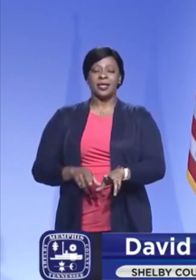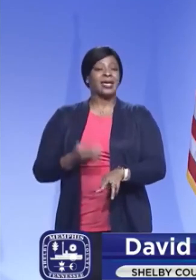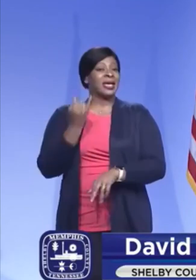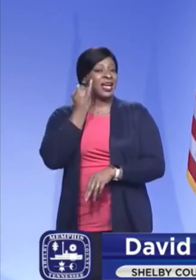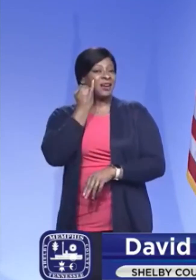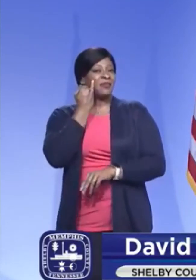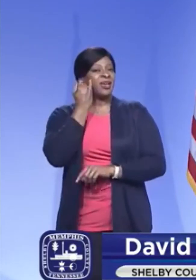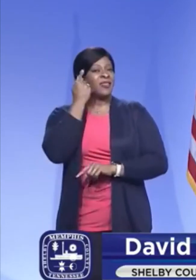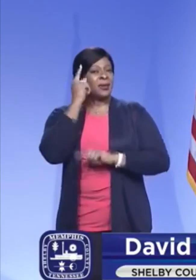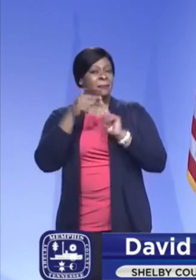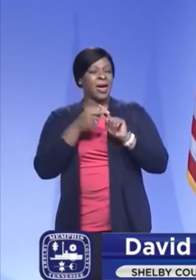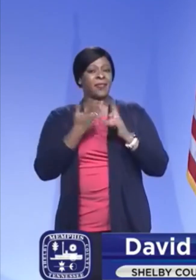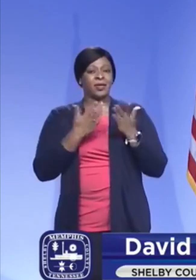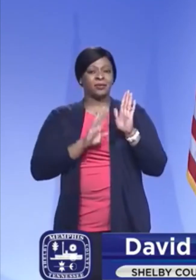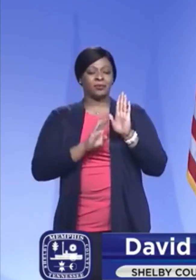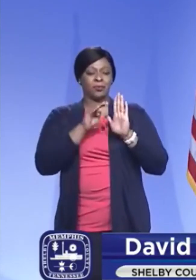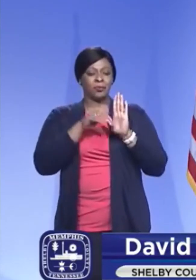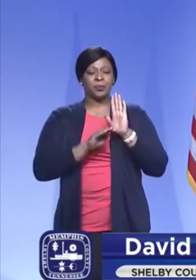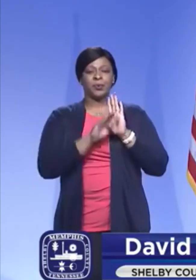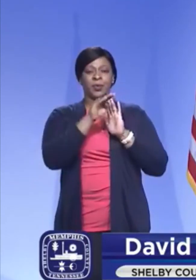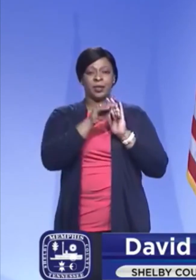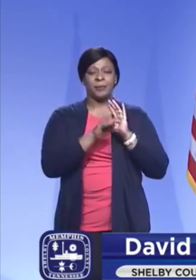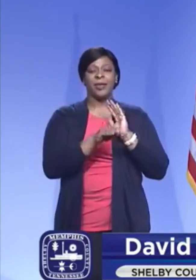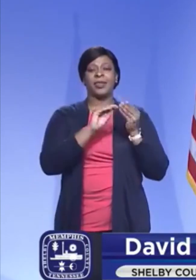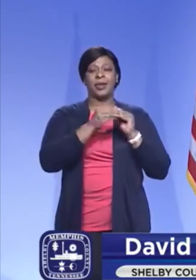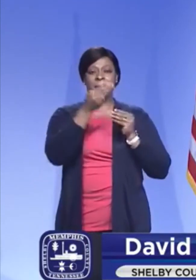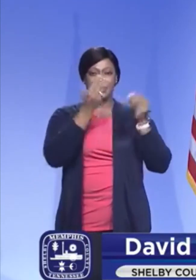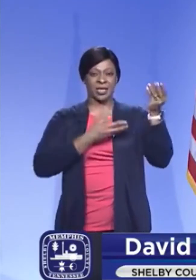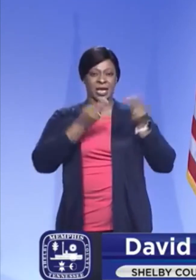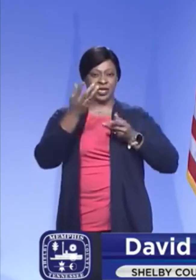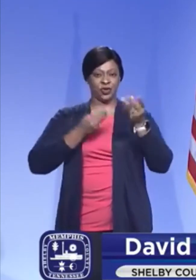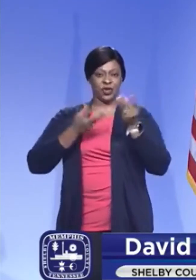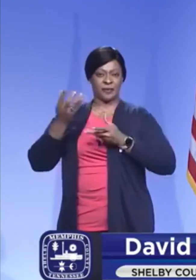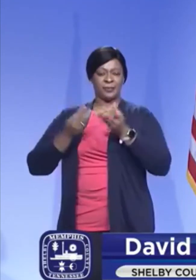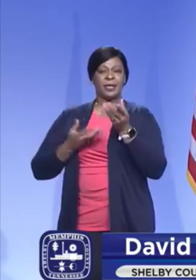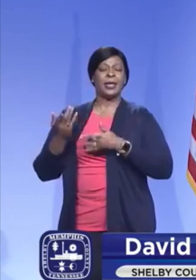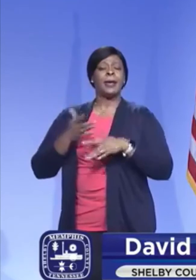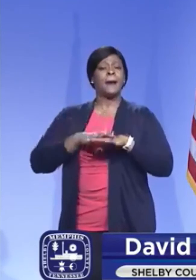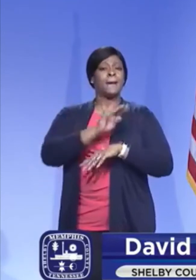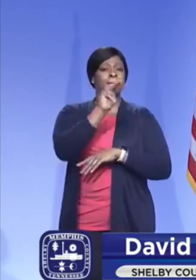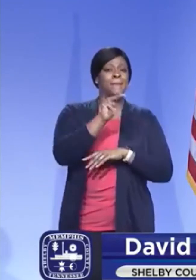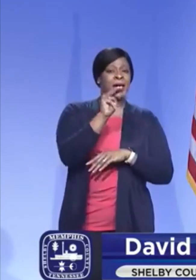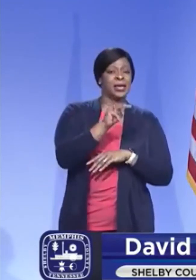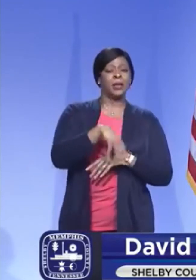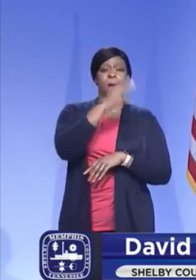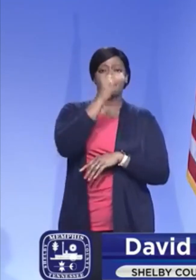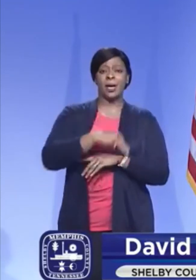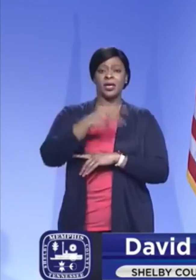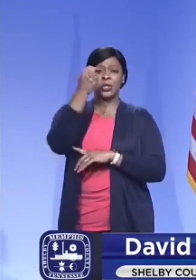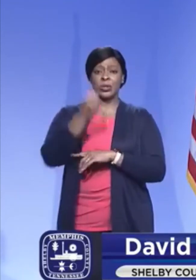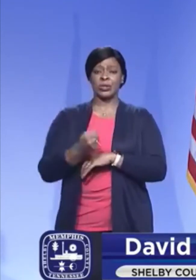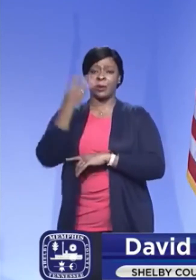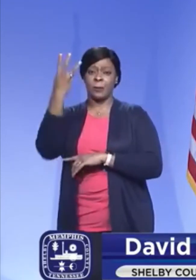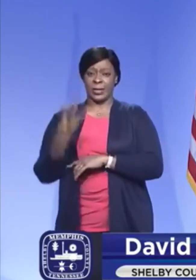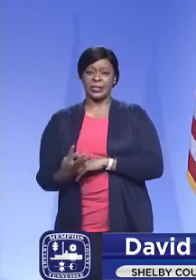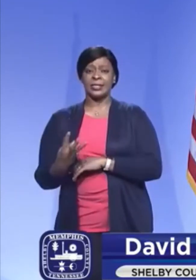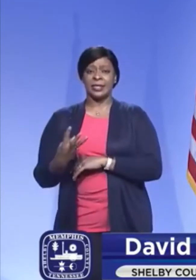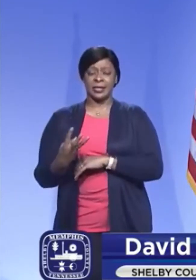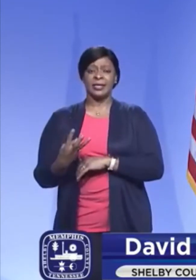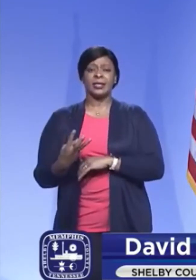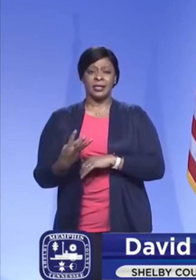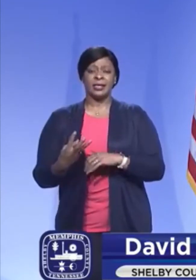think about the rhythm of the data stream, on Mondays and Tuesdays and Wednesdays,